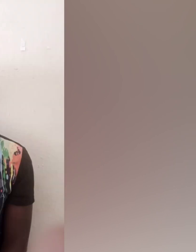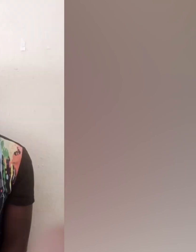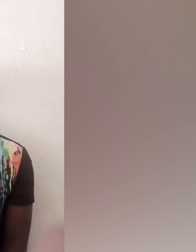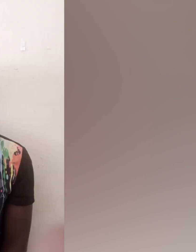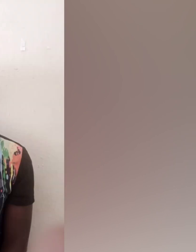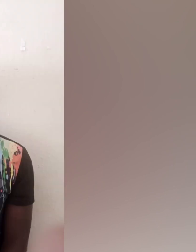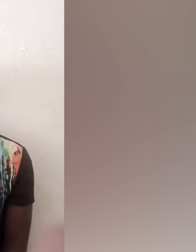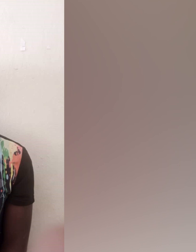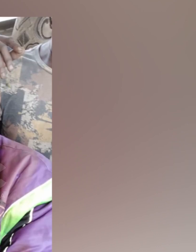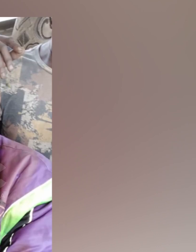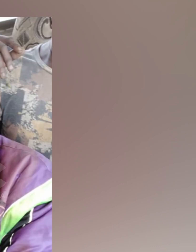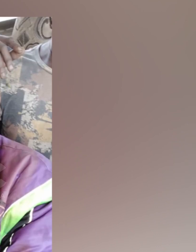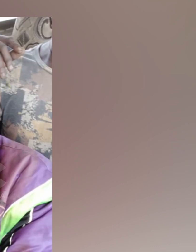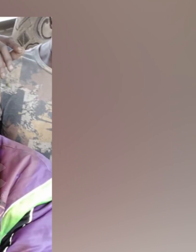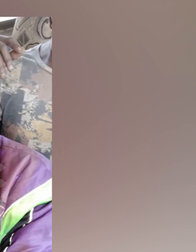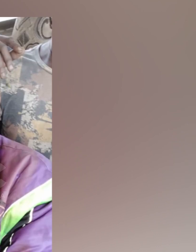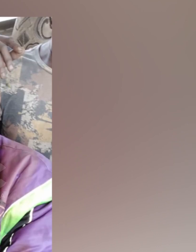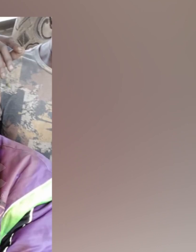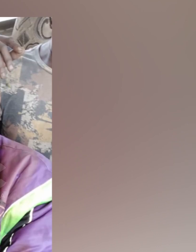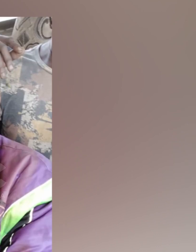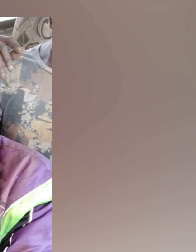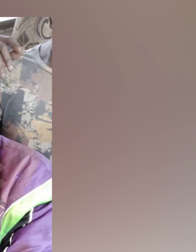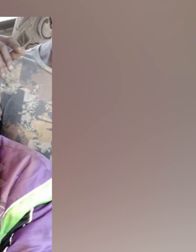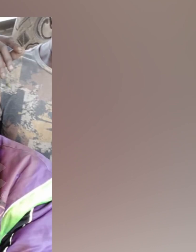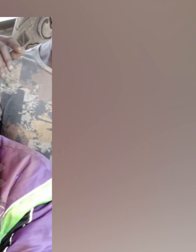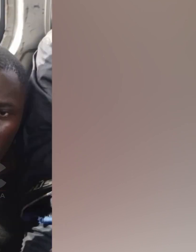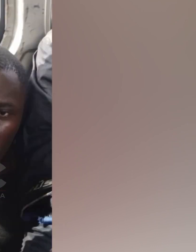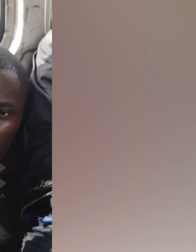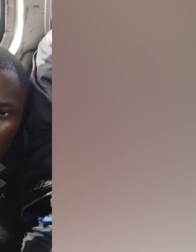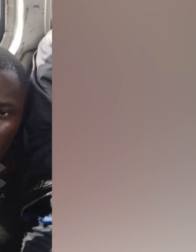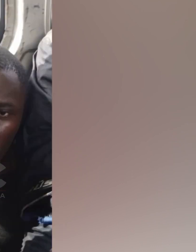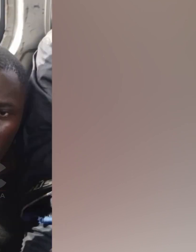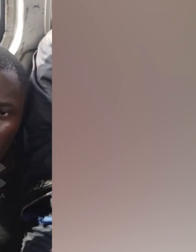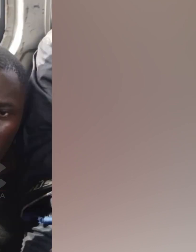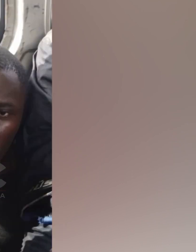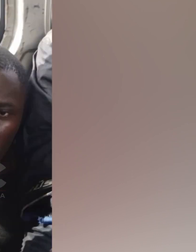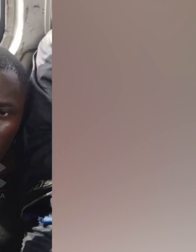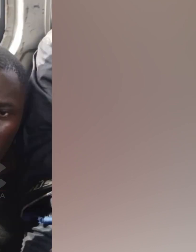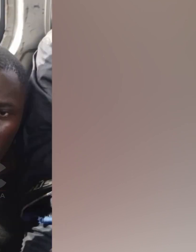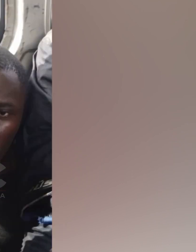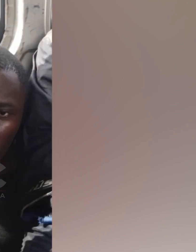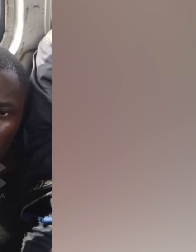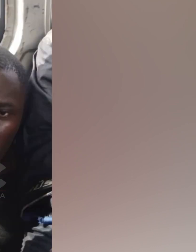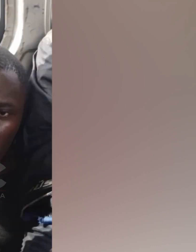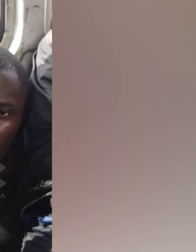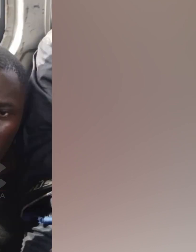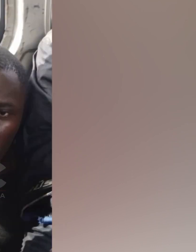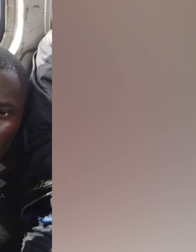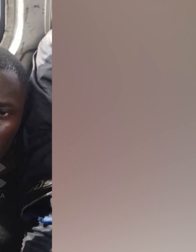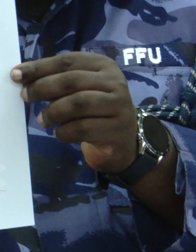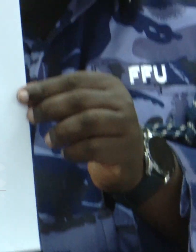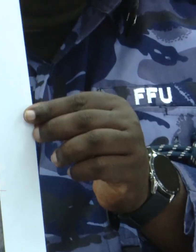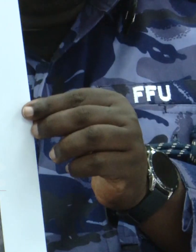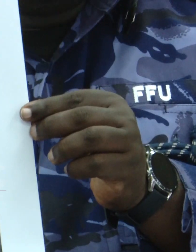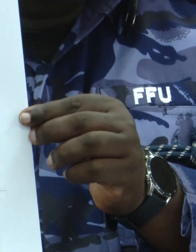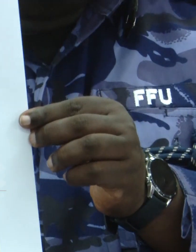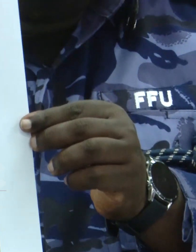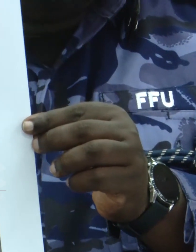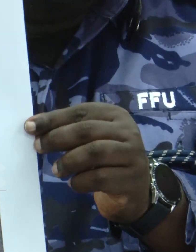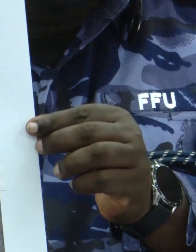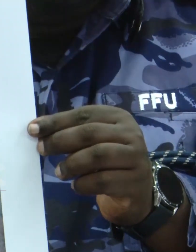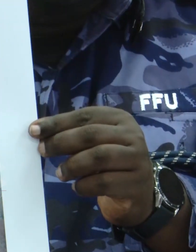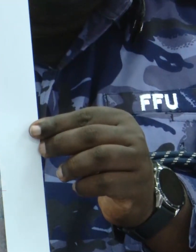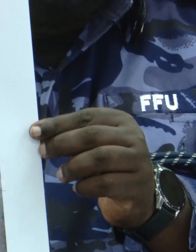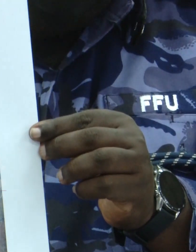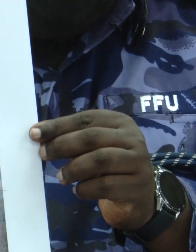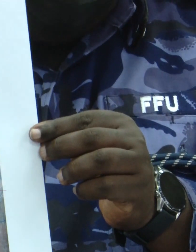we expect the other images to come in, and the PR team will be sharing those images with you. Police says these